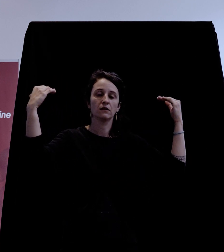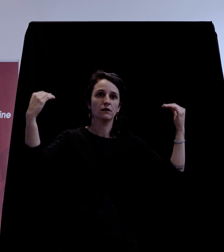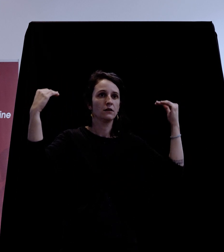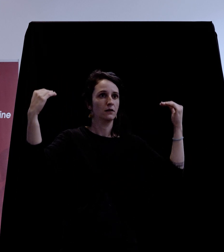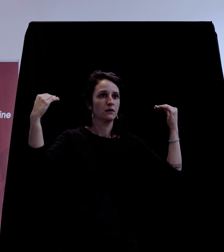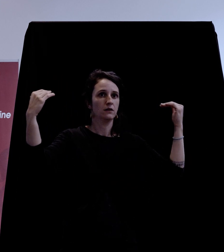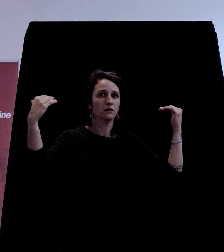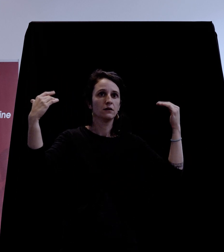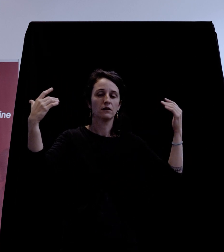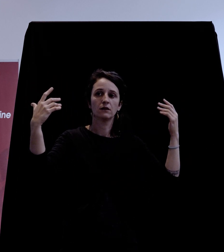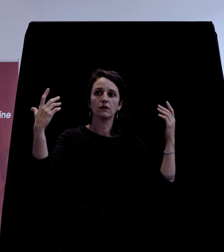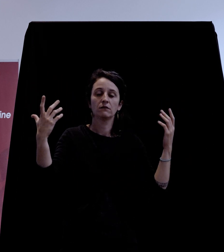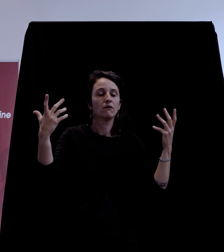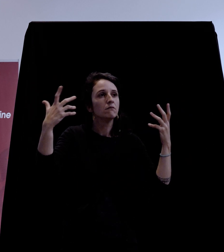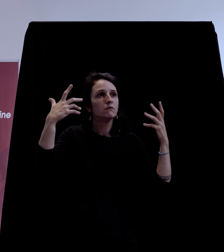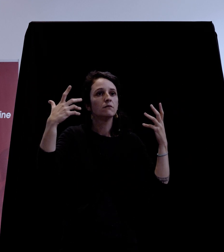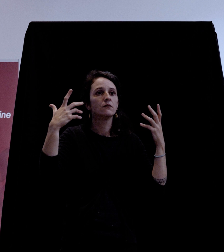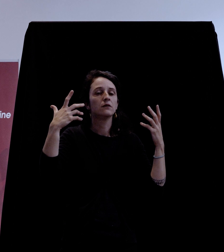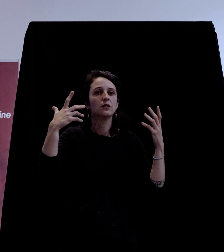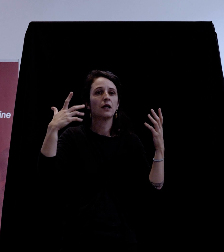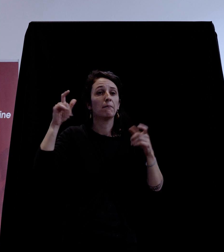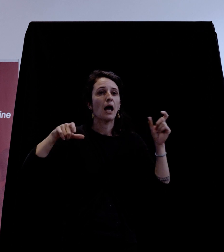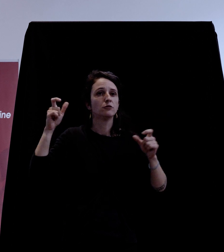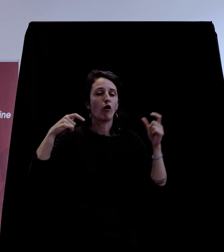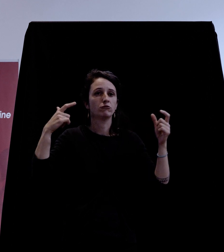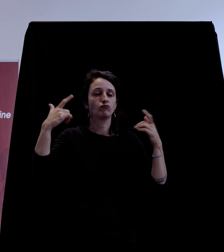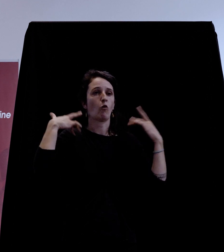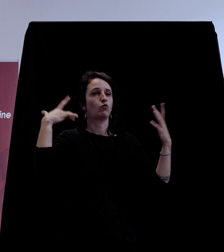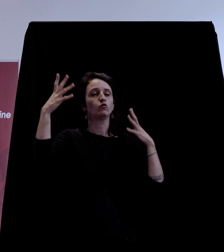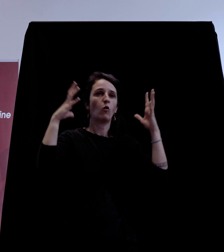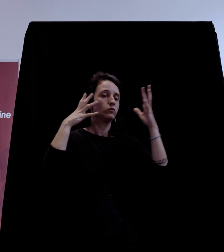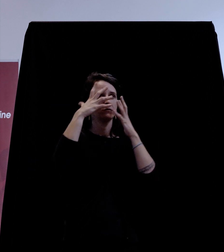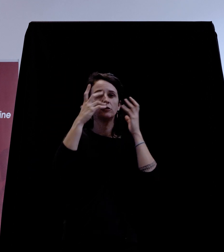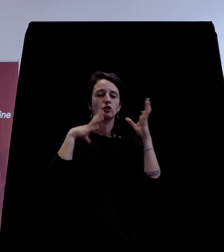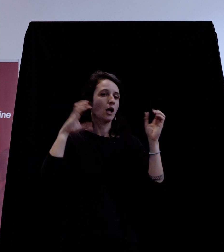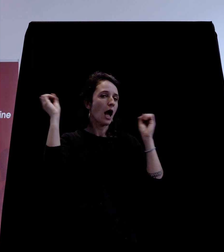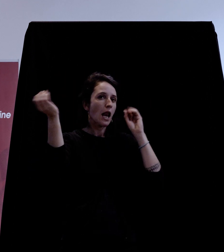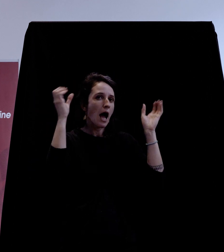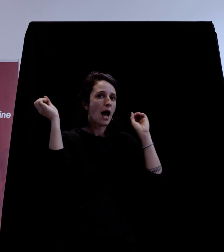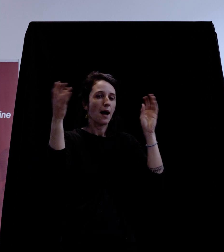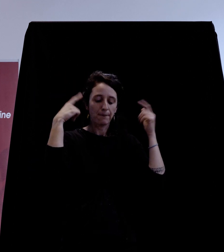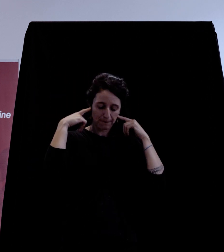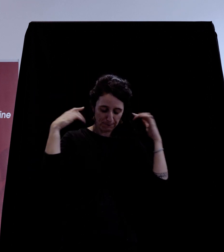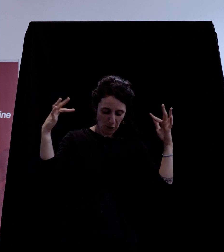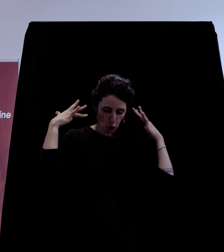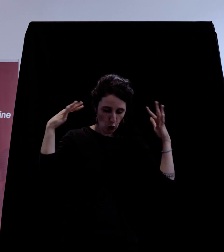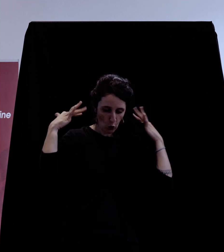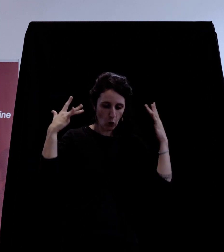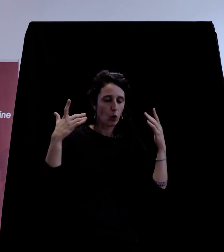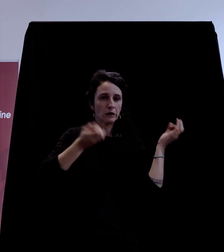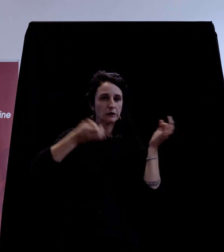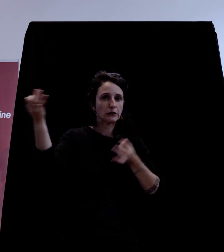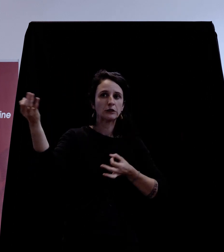body and alarms going off all the time? So they're starting to, well, they've been talking for a while about developmental